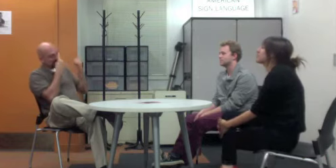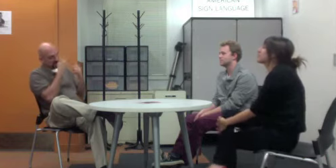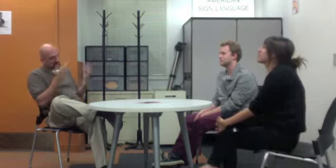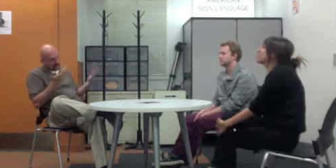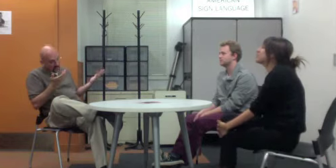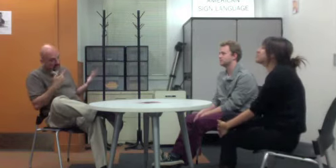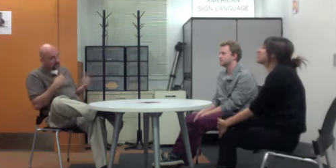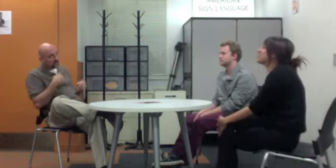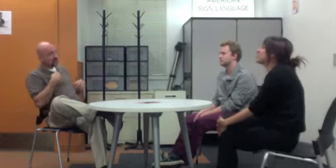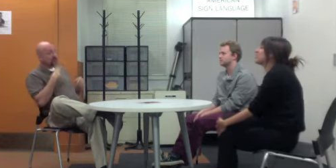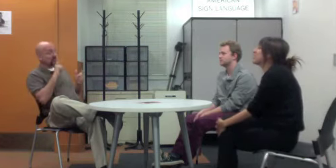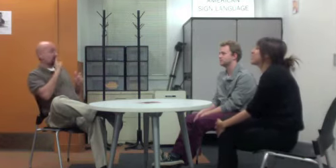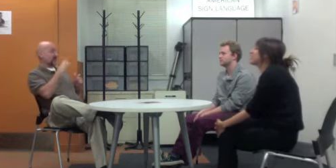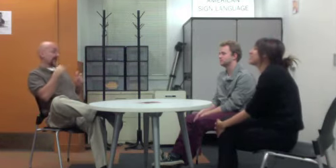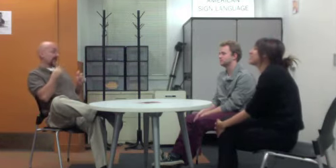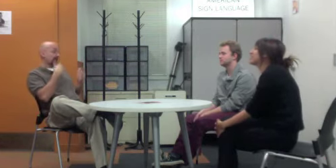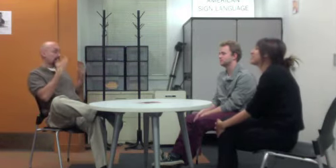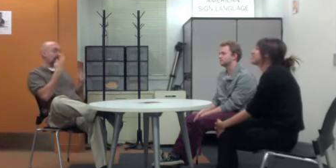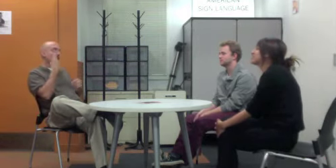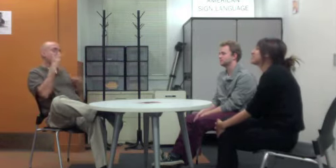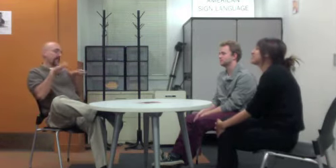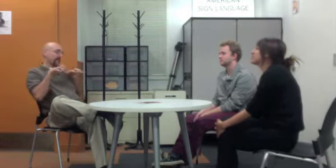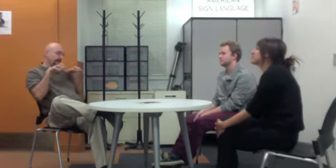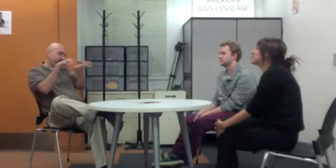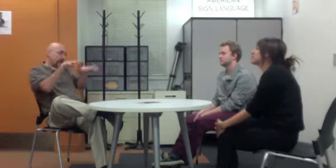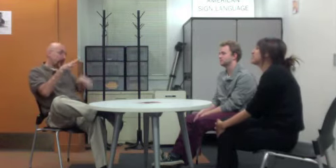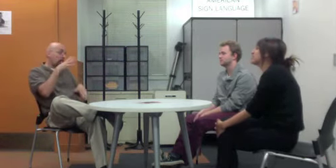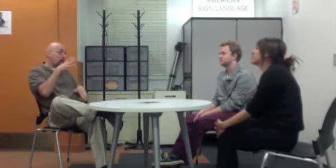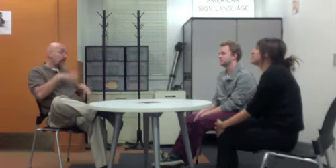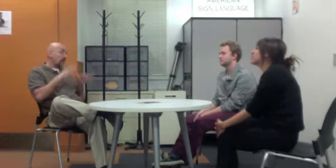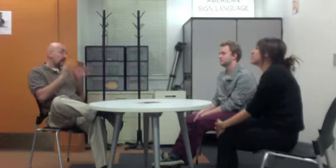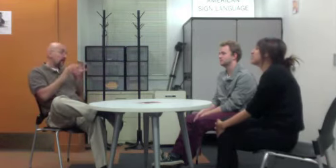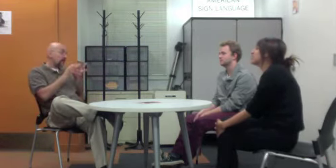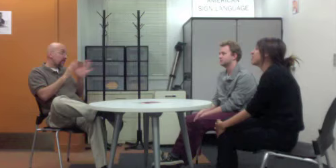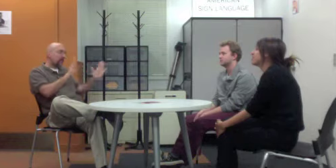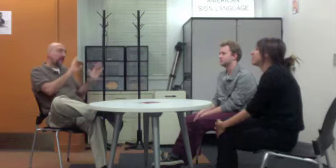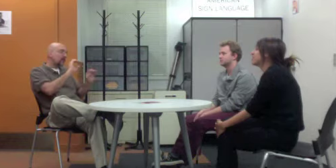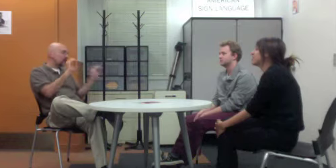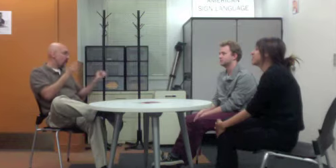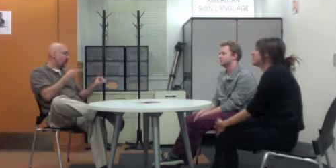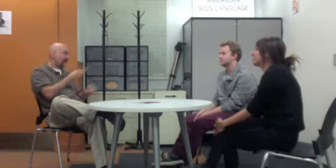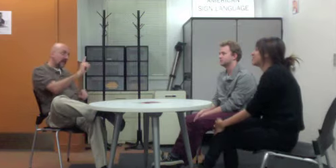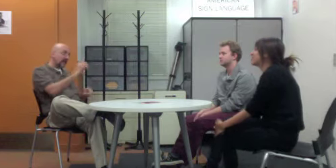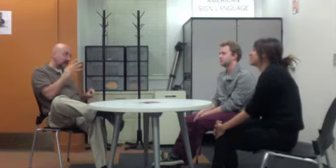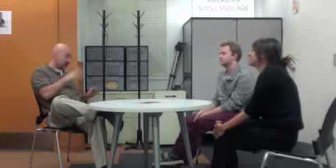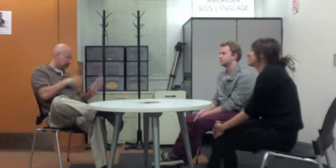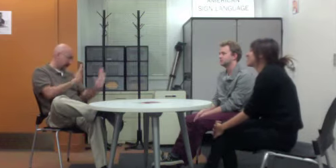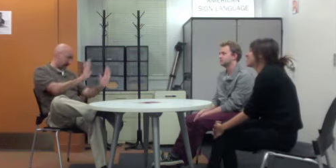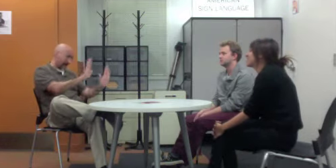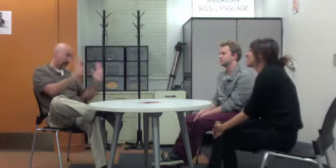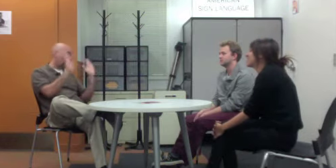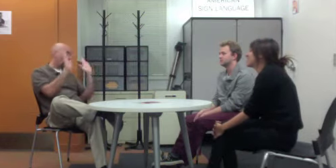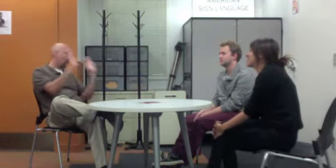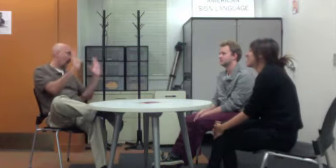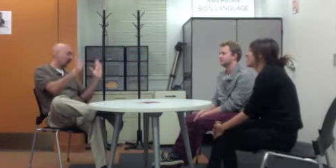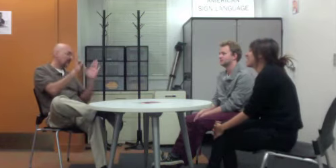But I want you to think about it. I mean, really, when you look at an object. At the audience, and